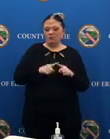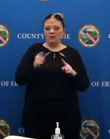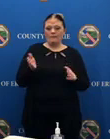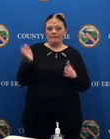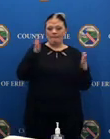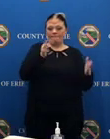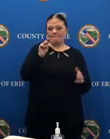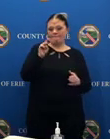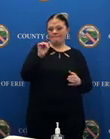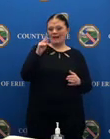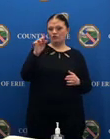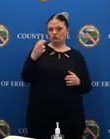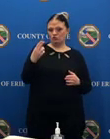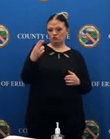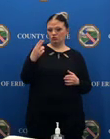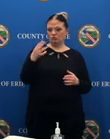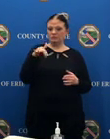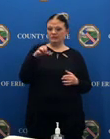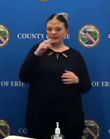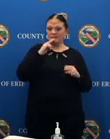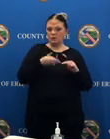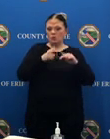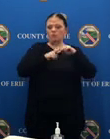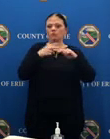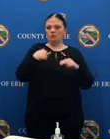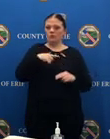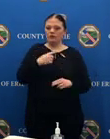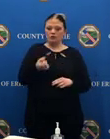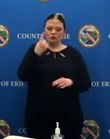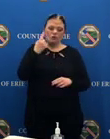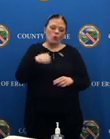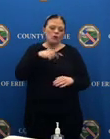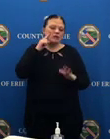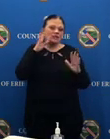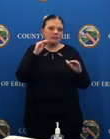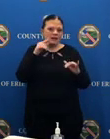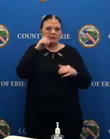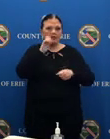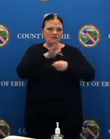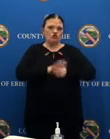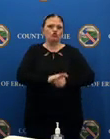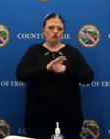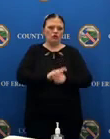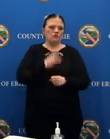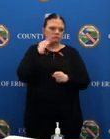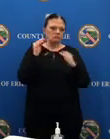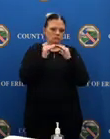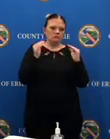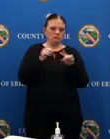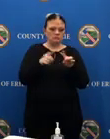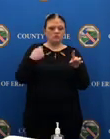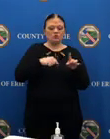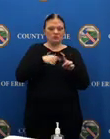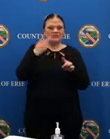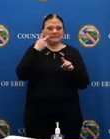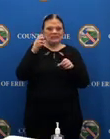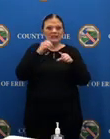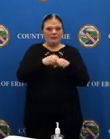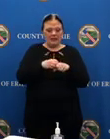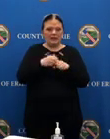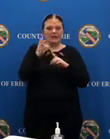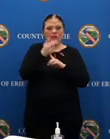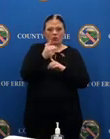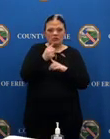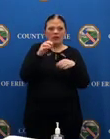March, not only is there an uptick, which we understand we kind of expected with the stress level, but we are seeing them in motels,